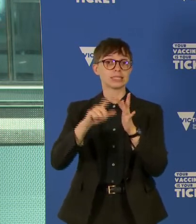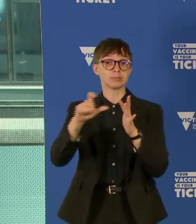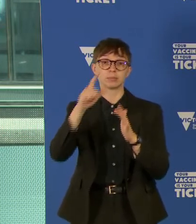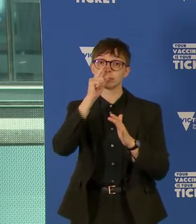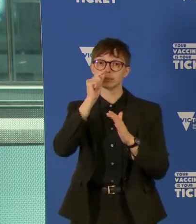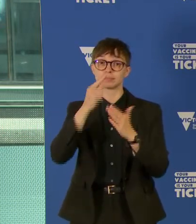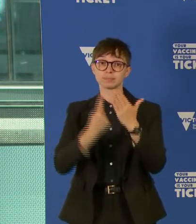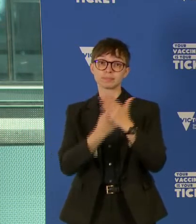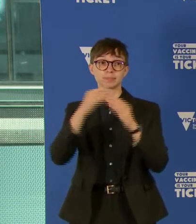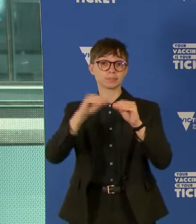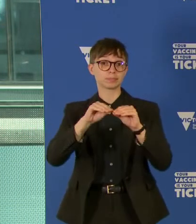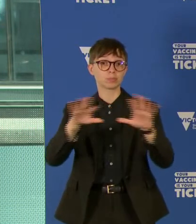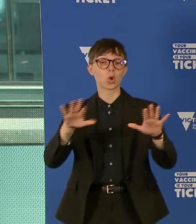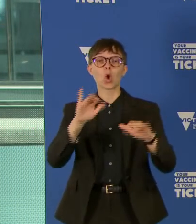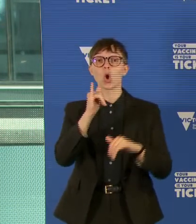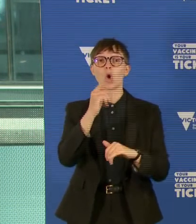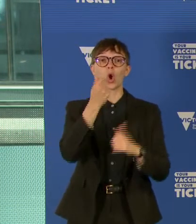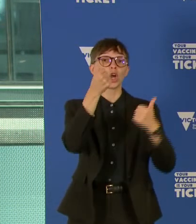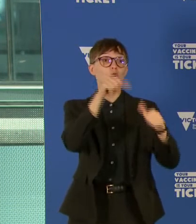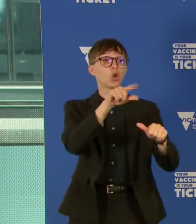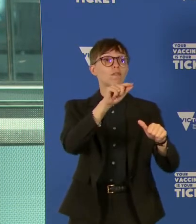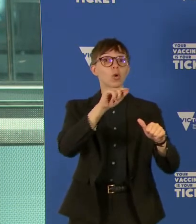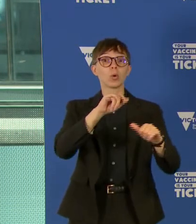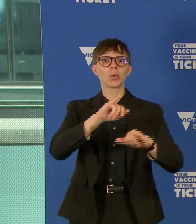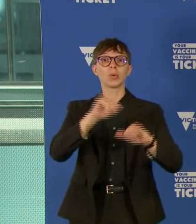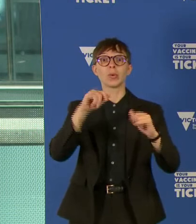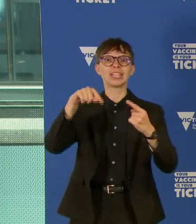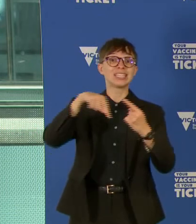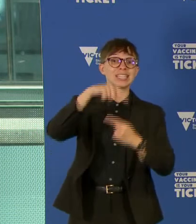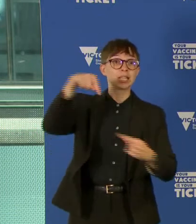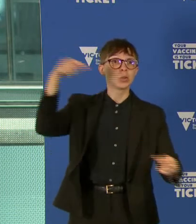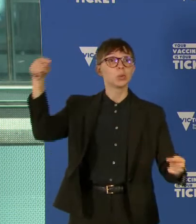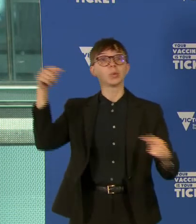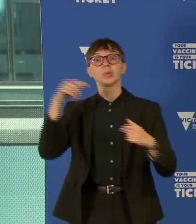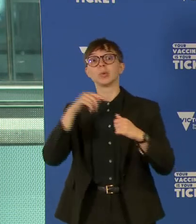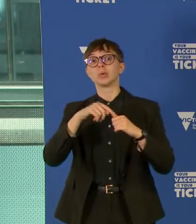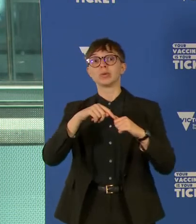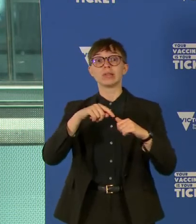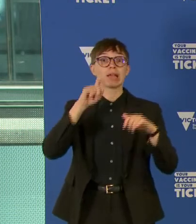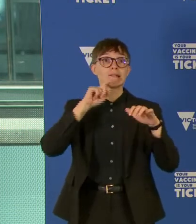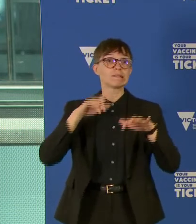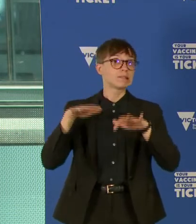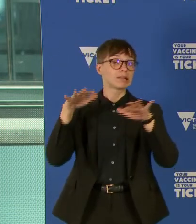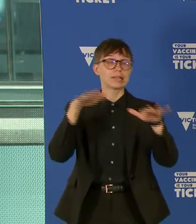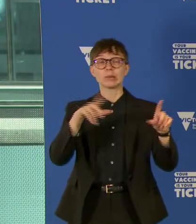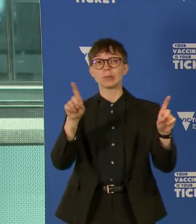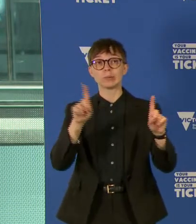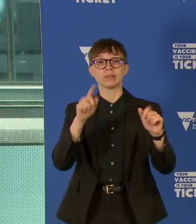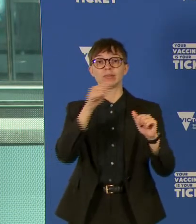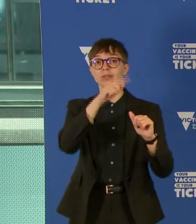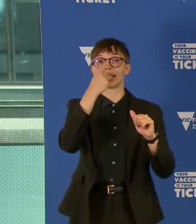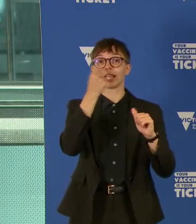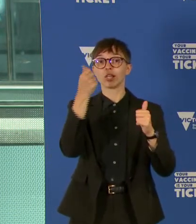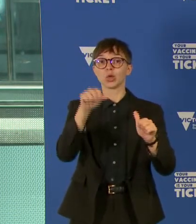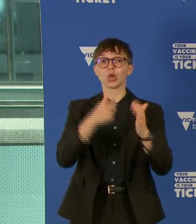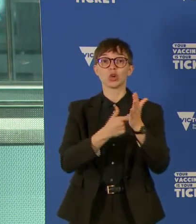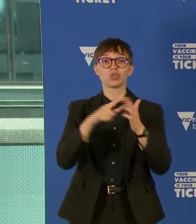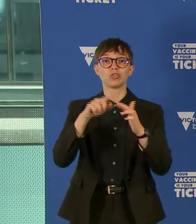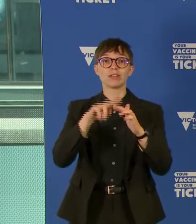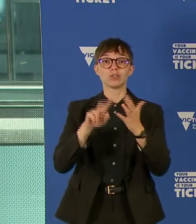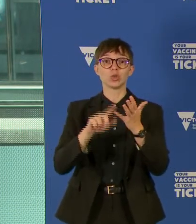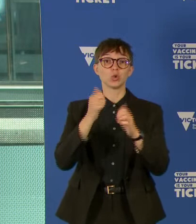whole range of other things, natural catastrophes, international refugee supports, and a range of other